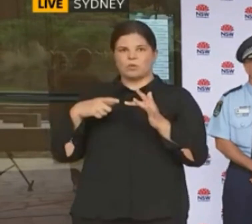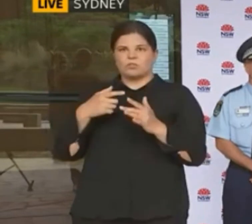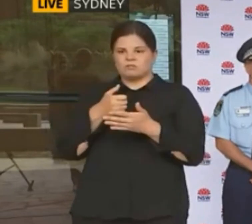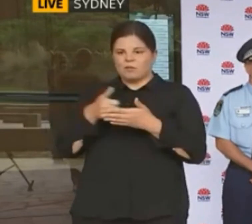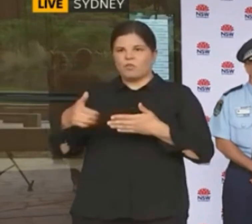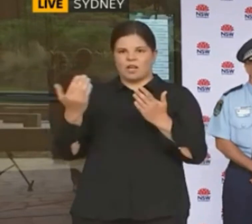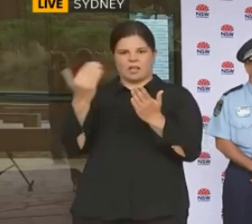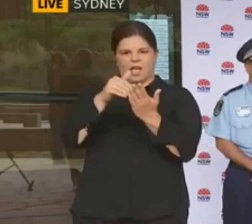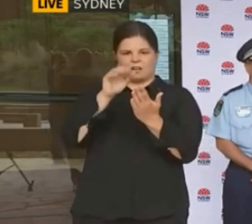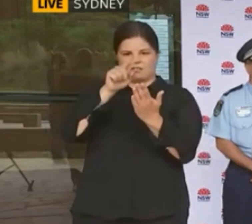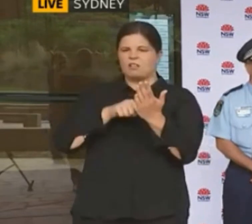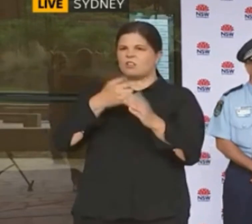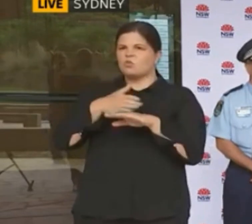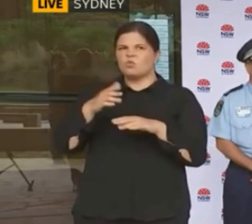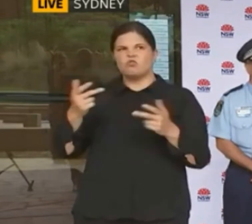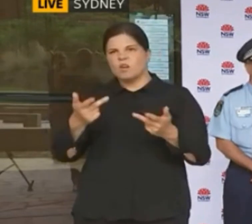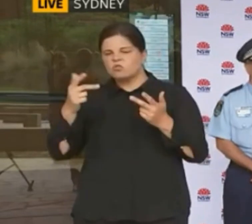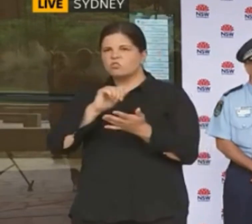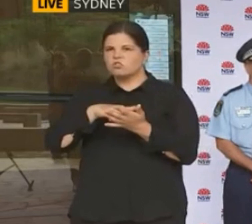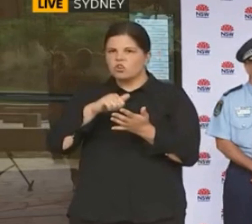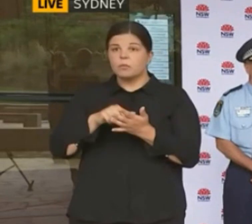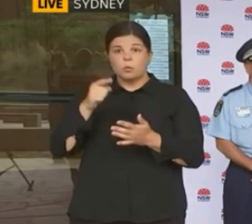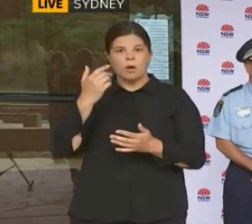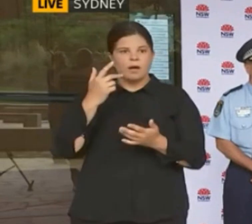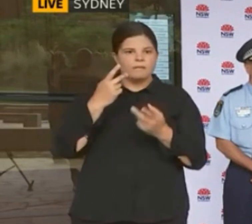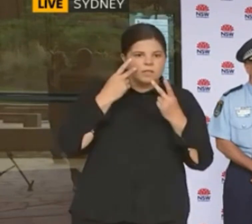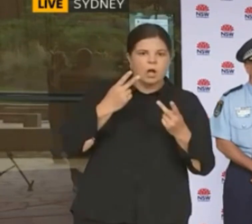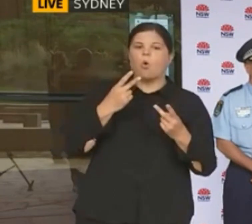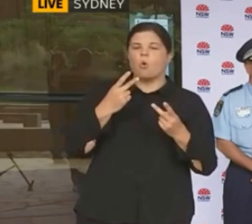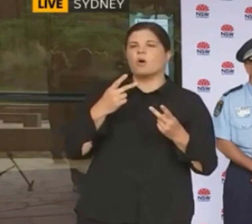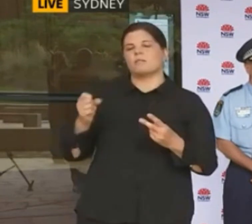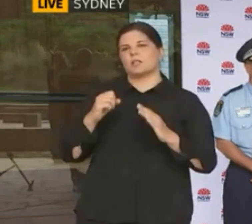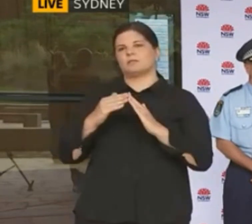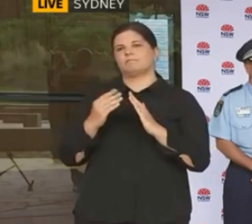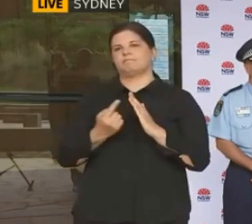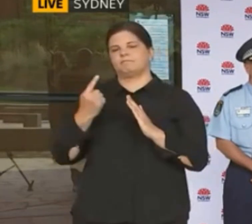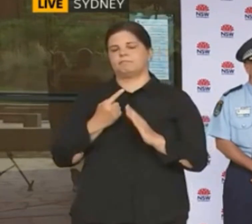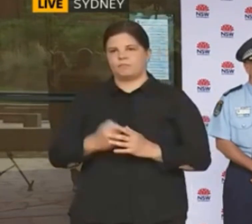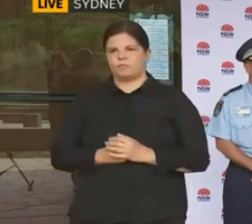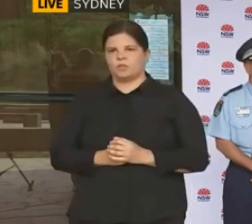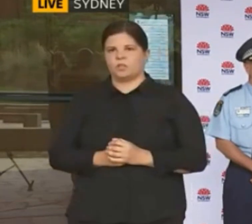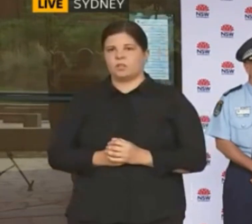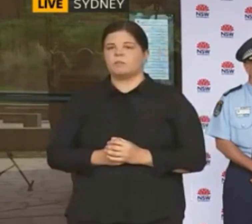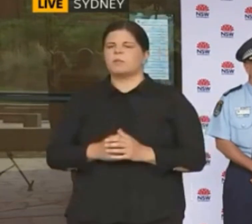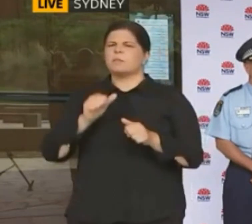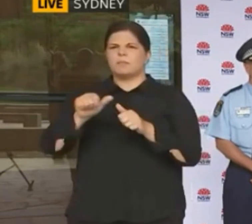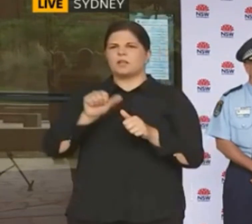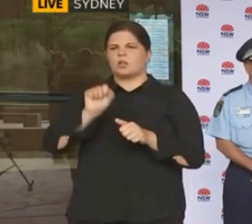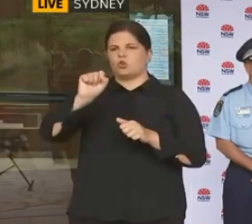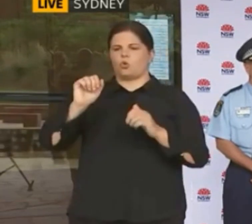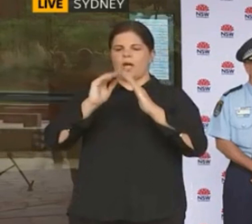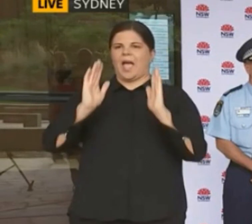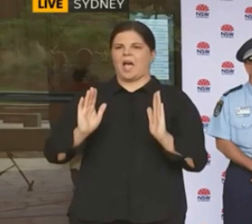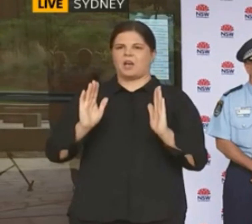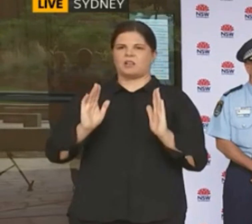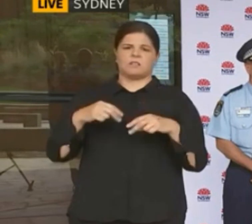please take those precautions. Social distancing wherever you can. But keeping household groups together at this time of year is going to